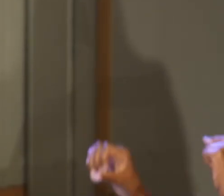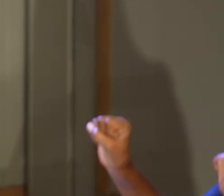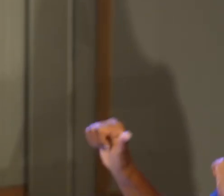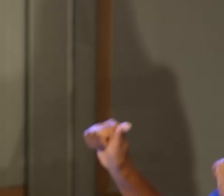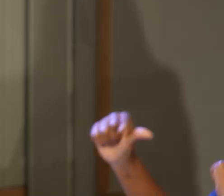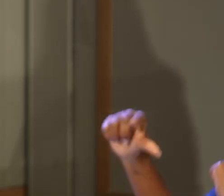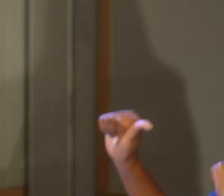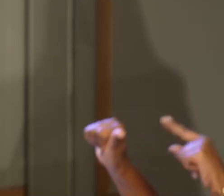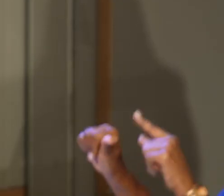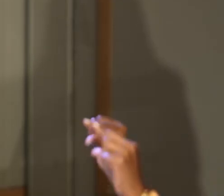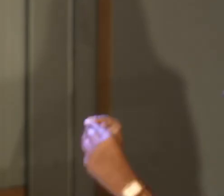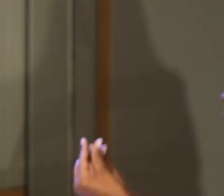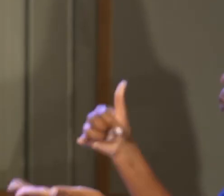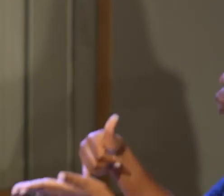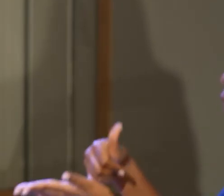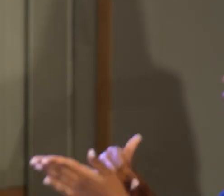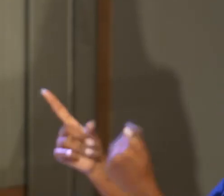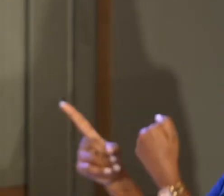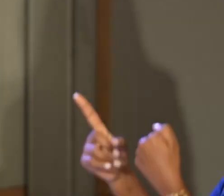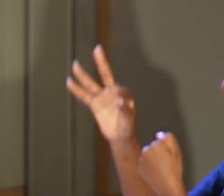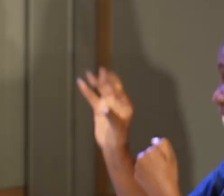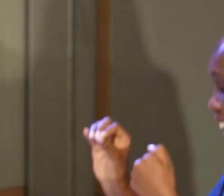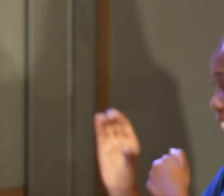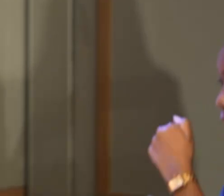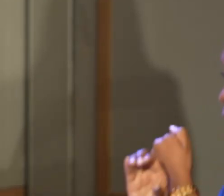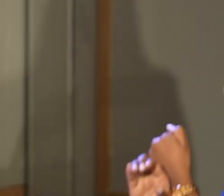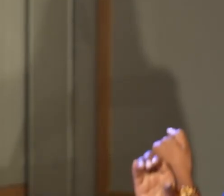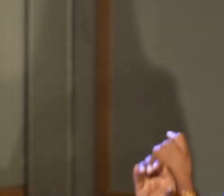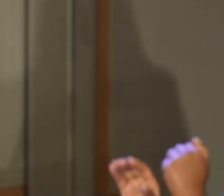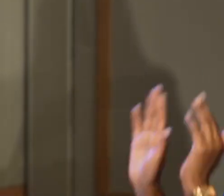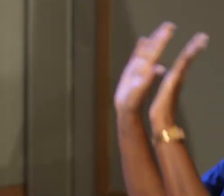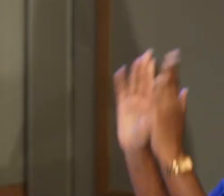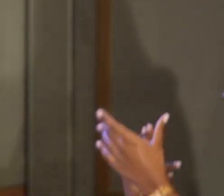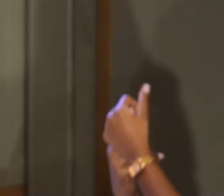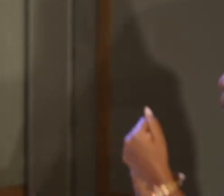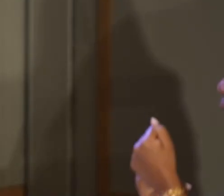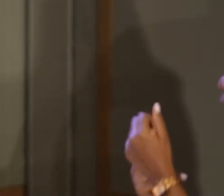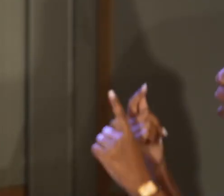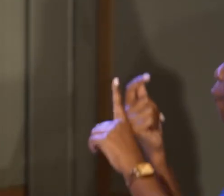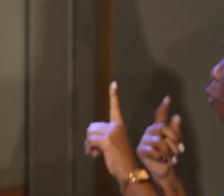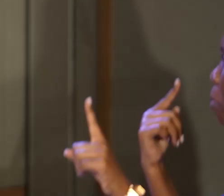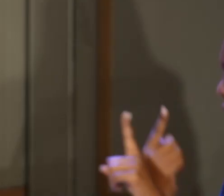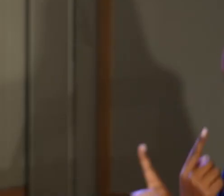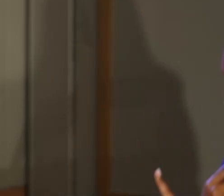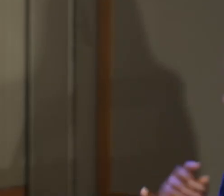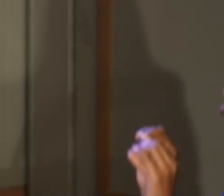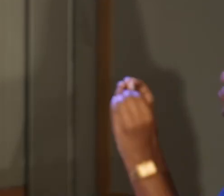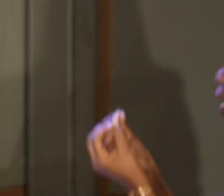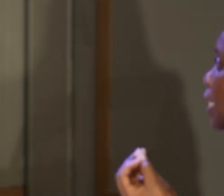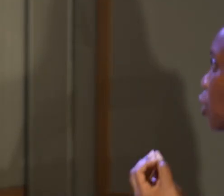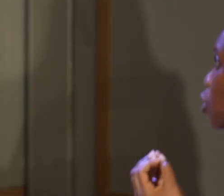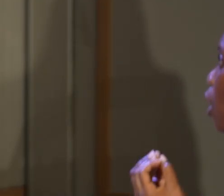a group consisting of 30 countries and the key stakeholders from EDF and the user organizations and the